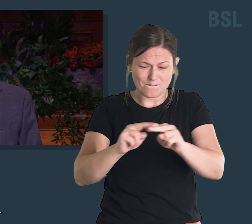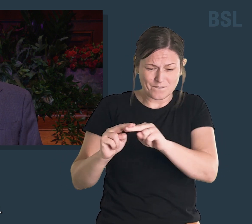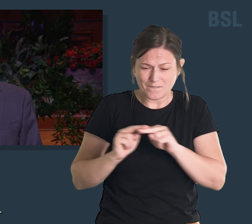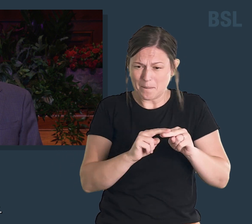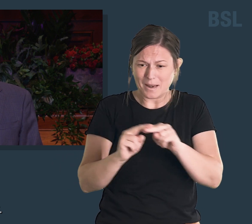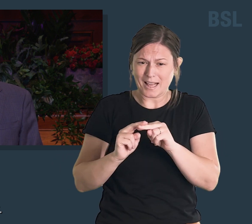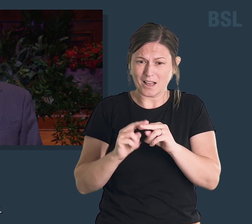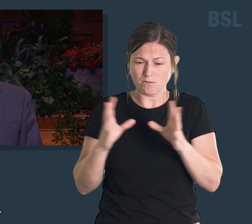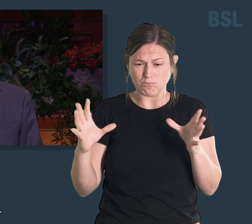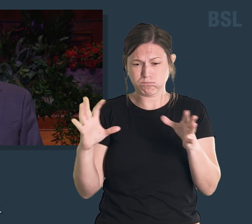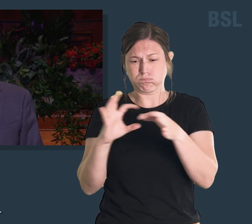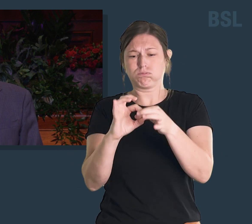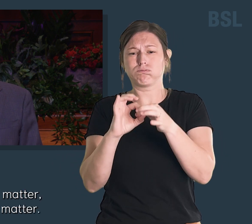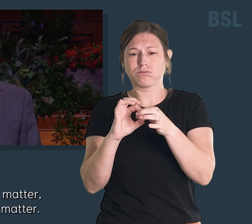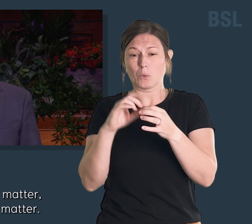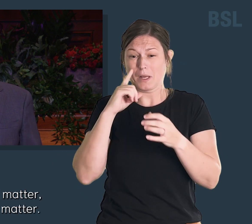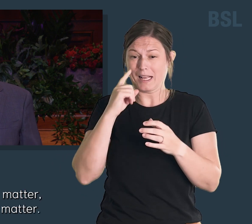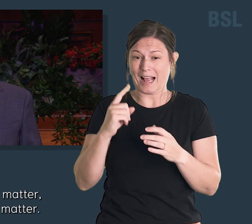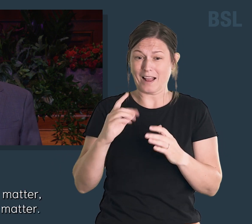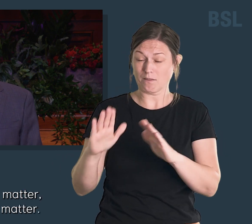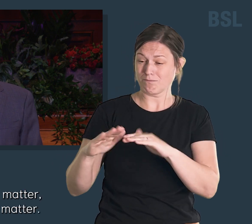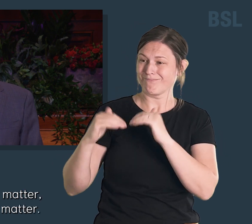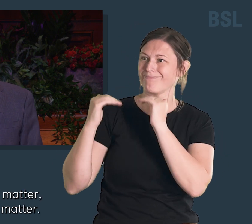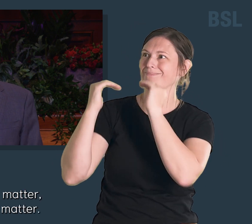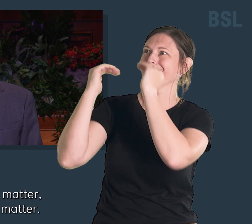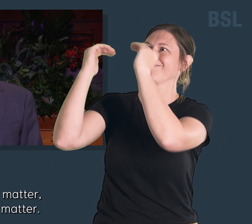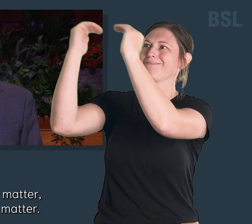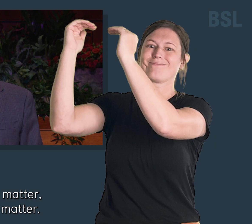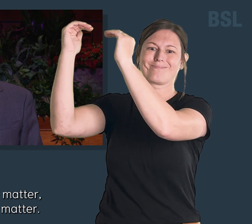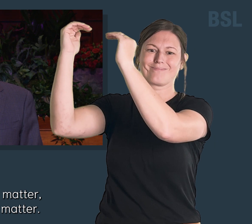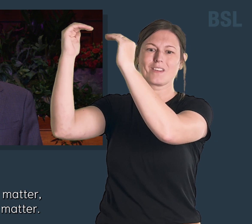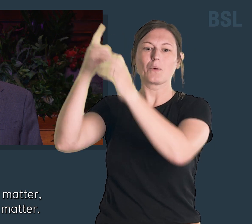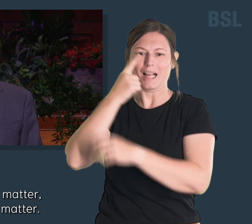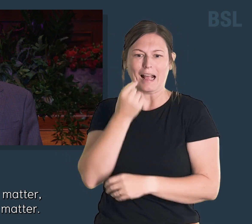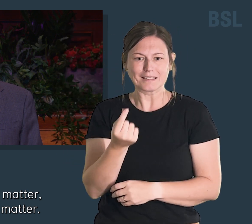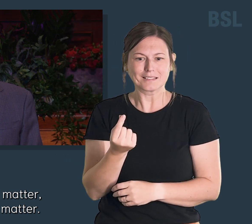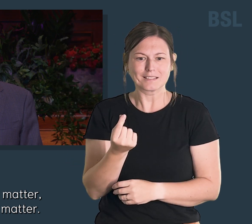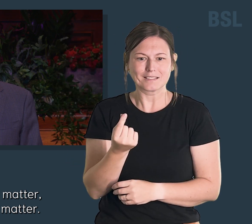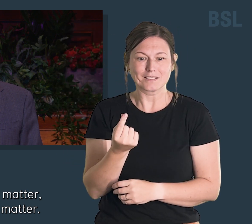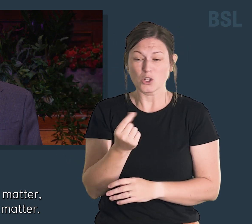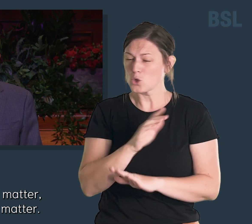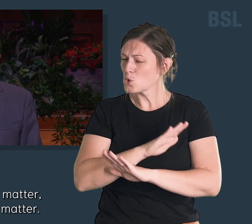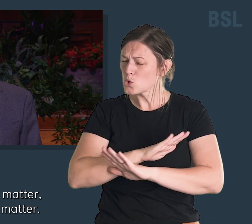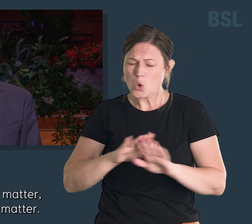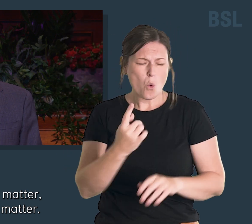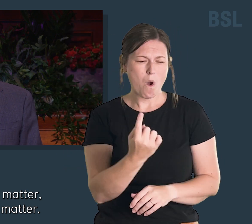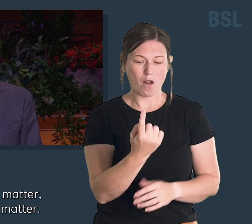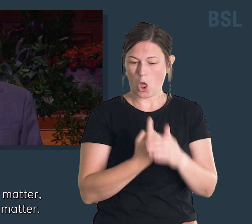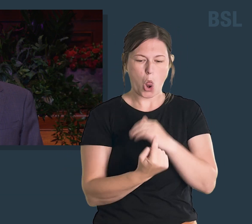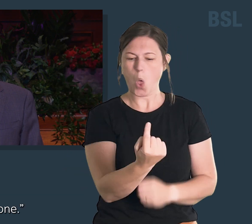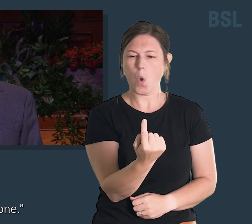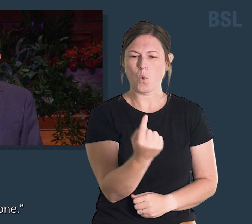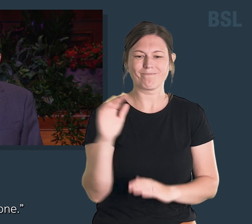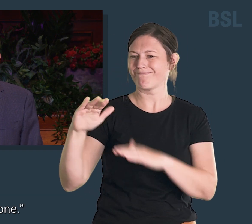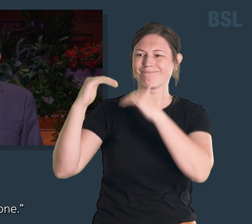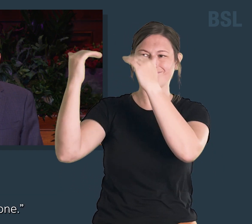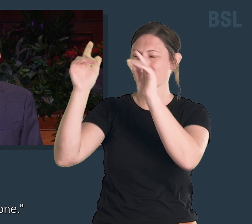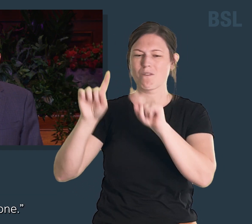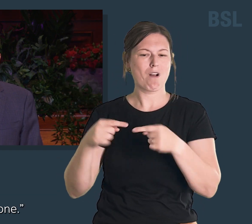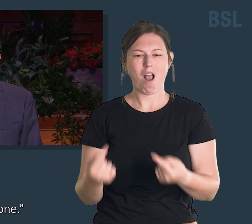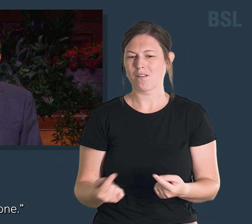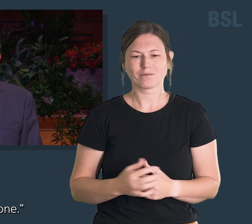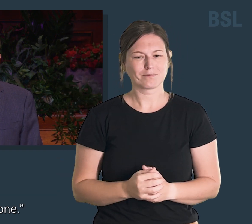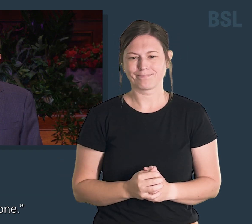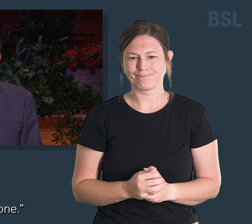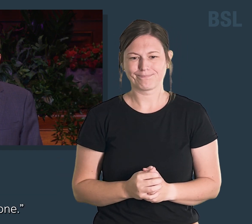sealed to each other. Salvation is an individual matter, but exaltation is a family matter. No one can